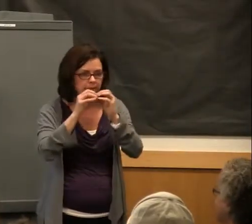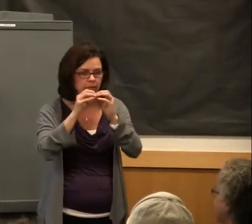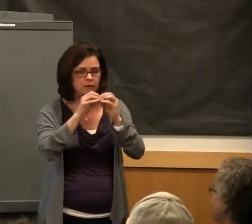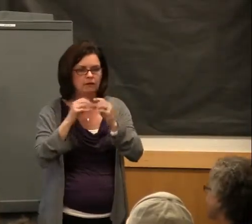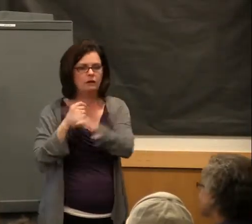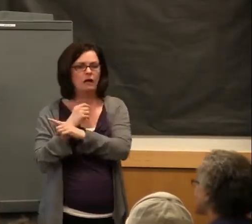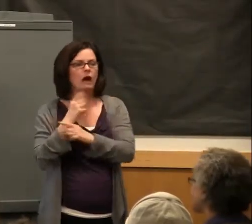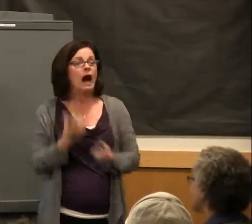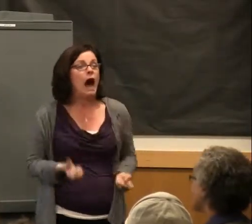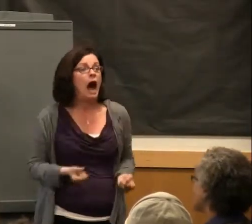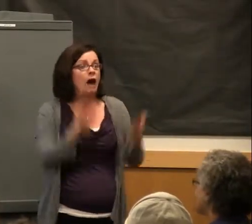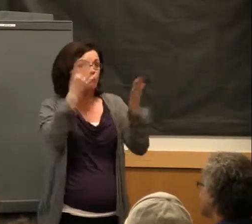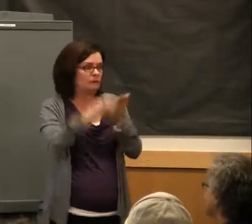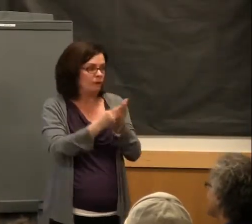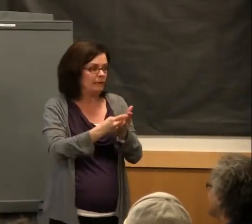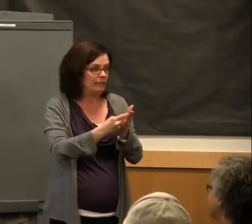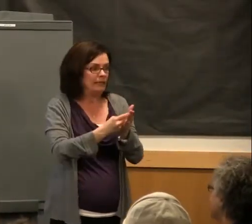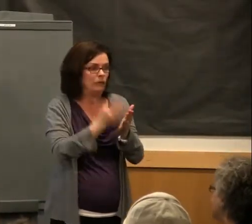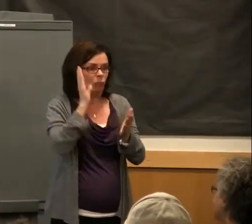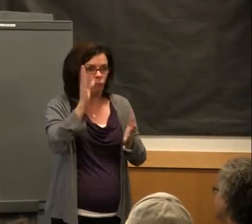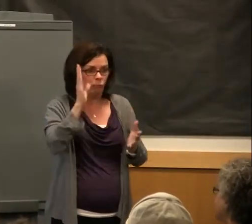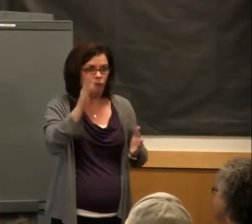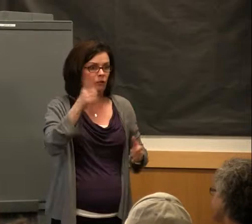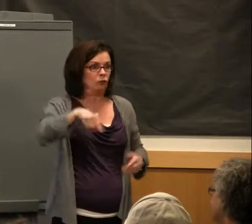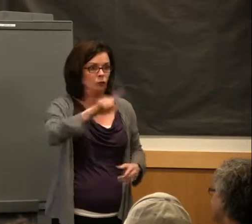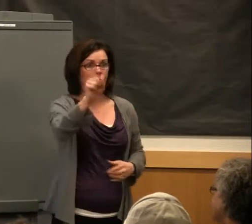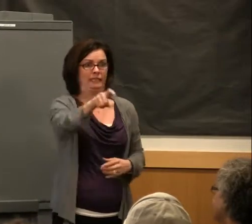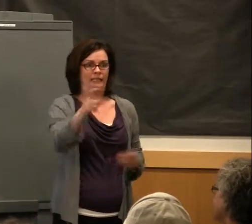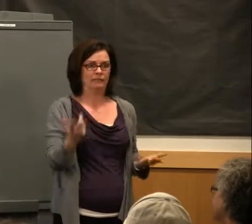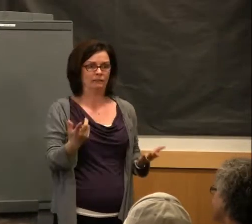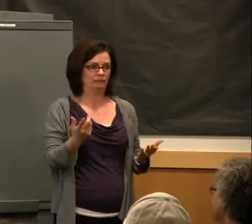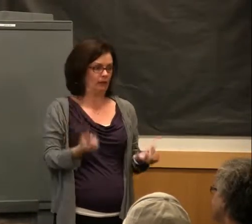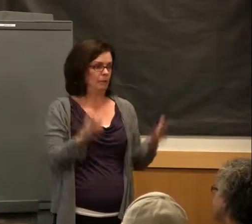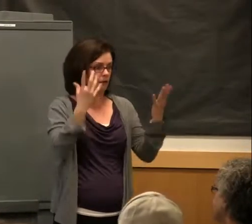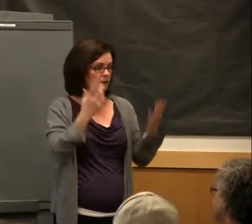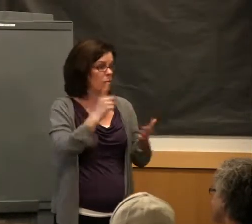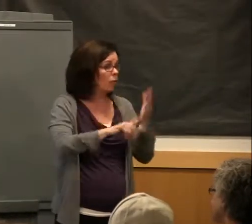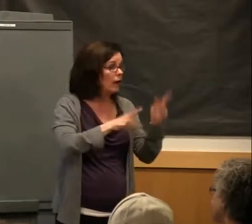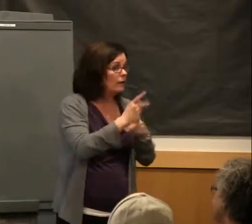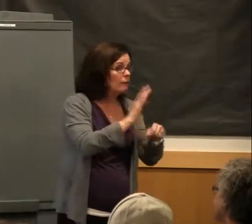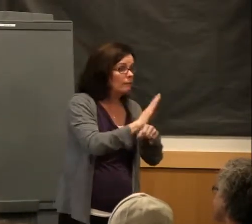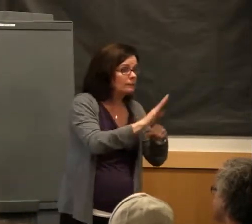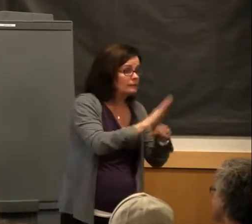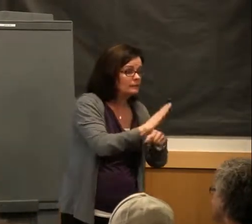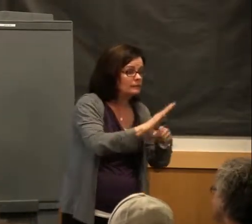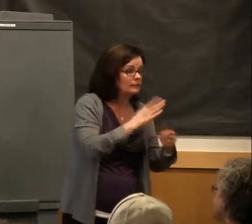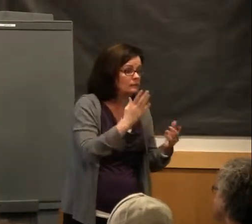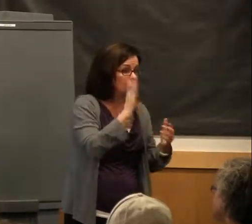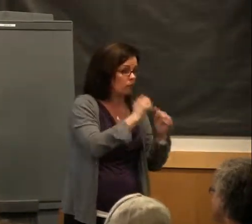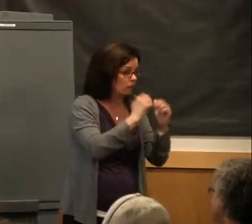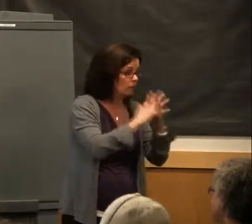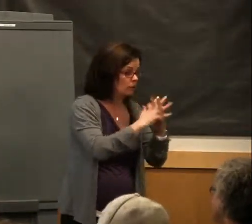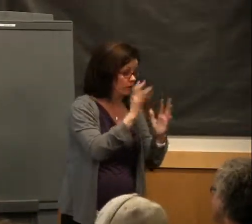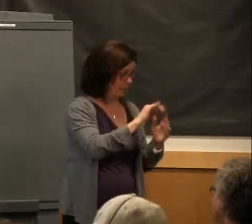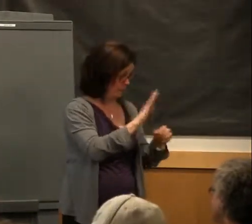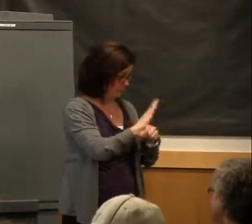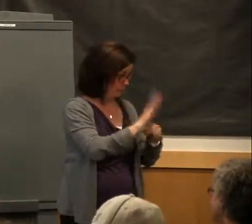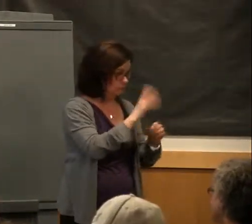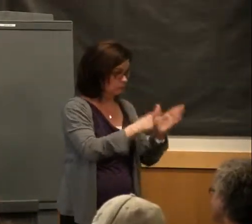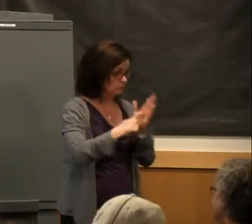Yeah, how much money you're going to need? What kind of business are you going to start? Is it going to require a building? Is it going to require